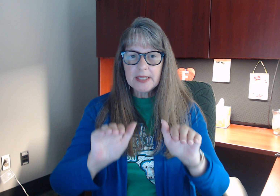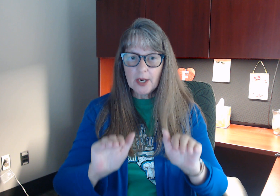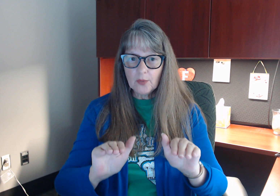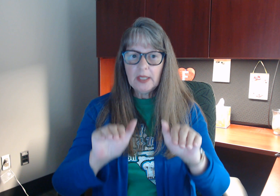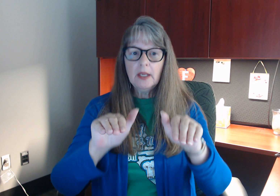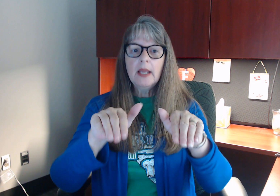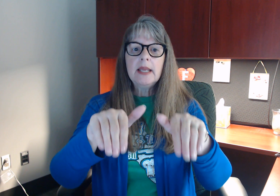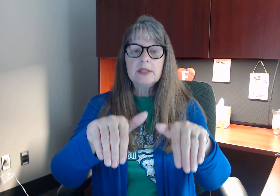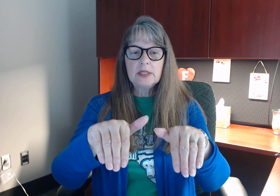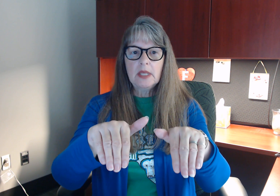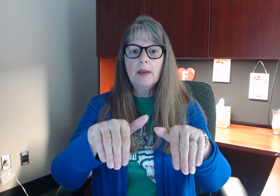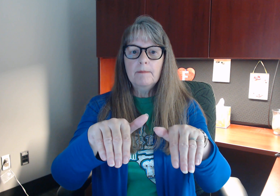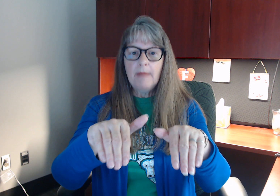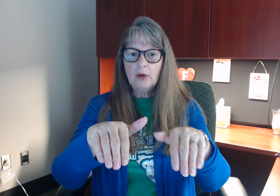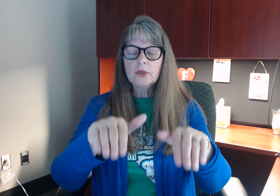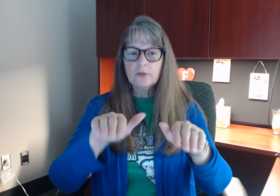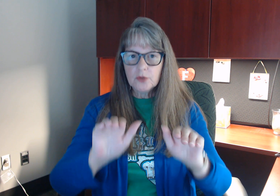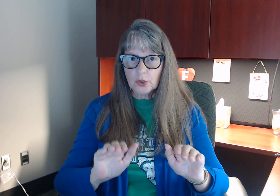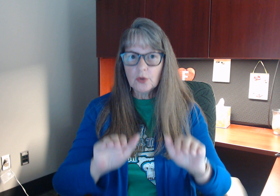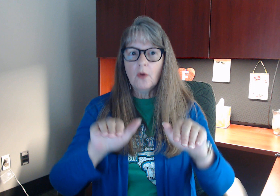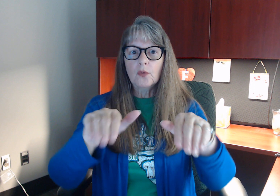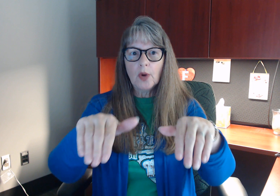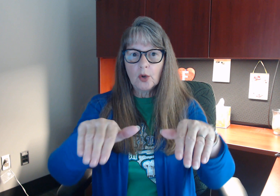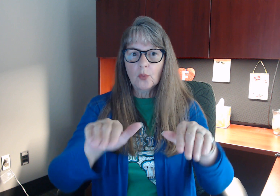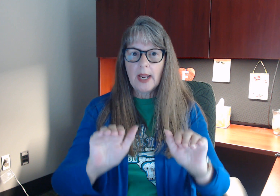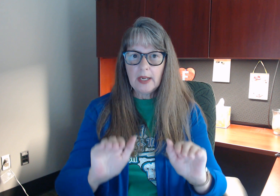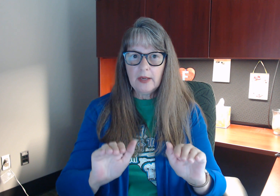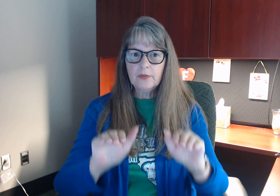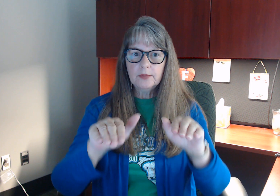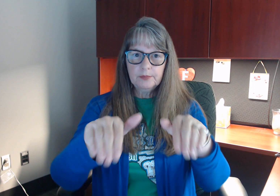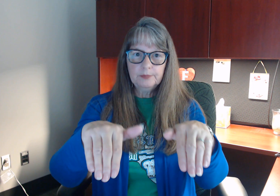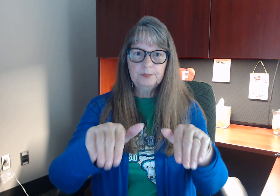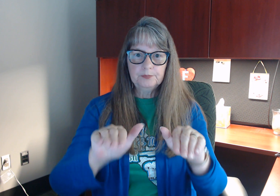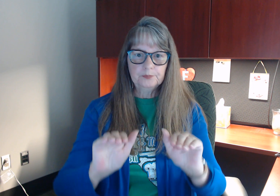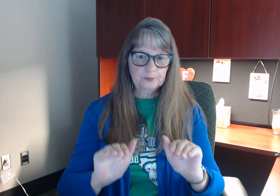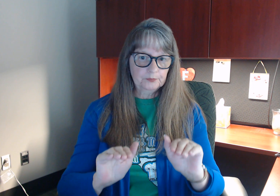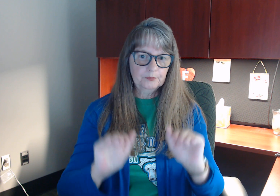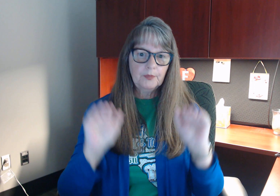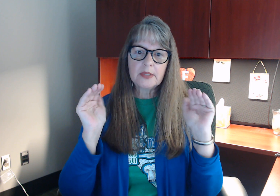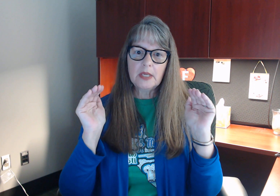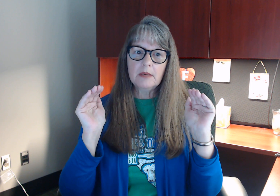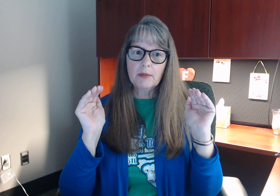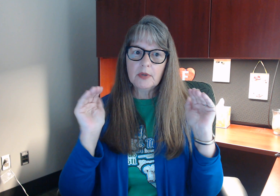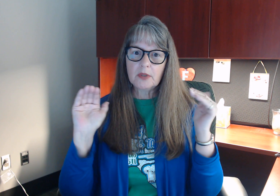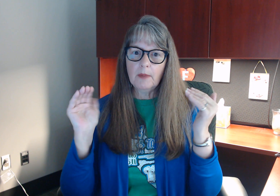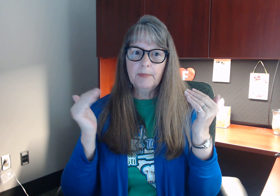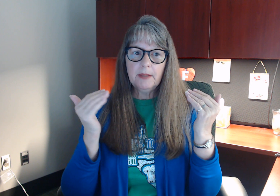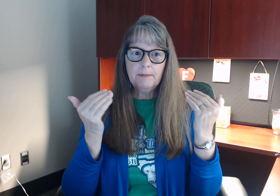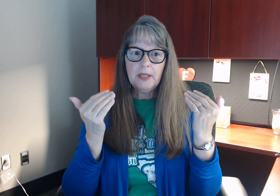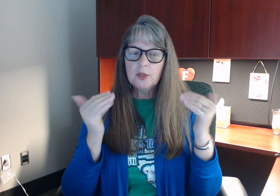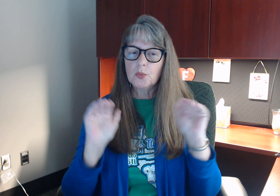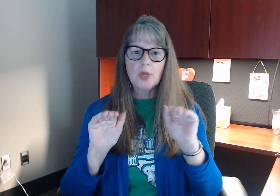cemetery. It's the mound of dirt over a grave. See, remember, it's our bent B's. I'm